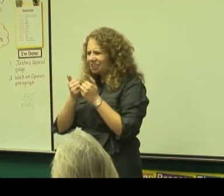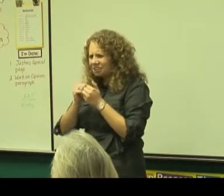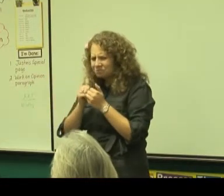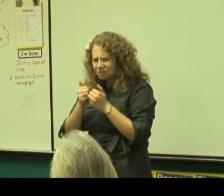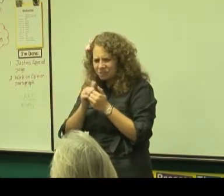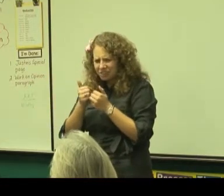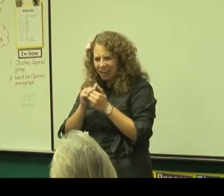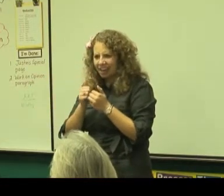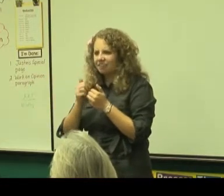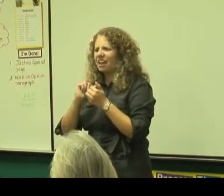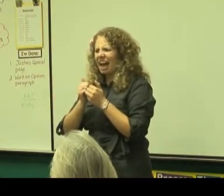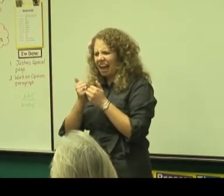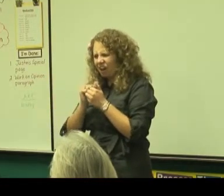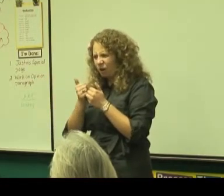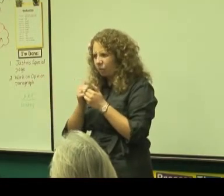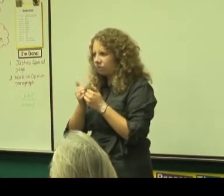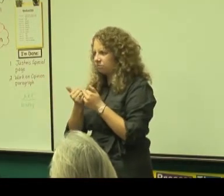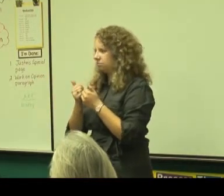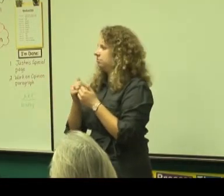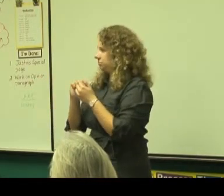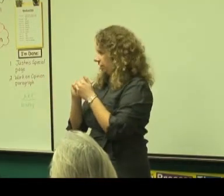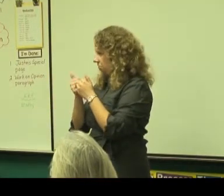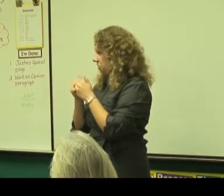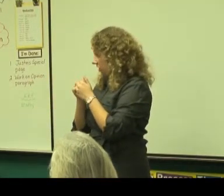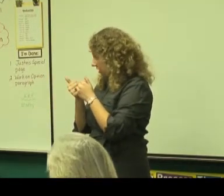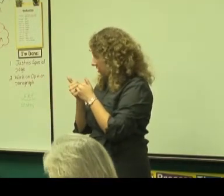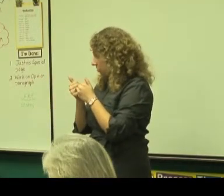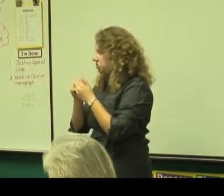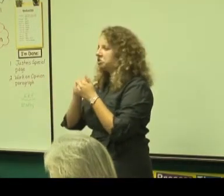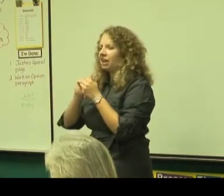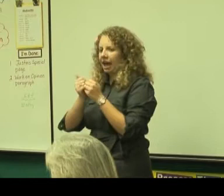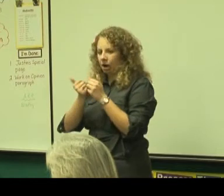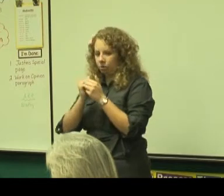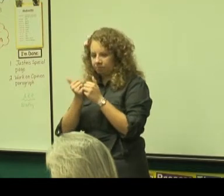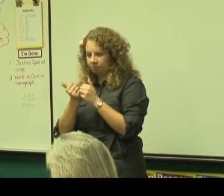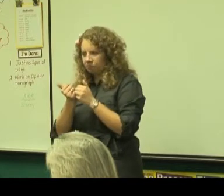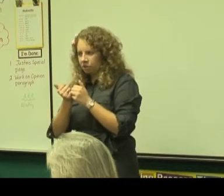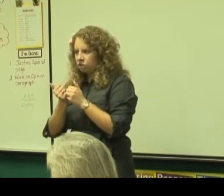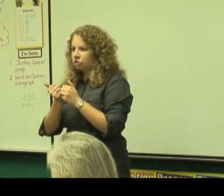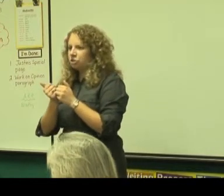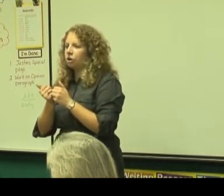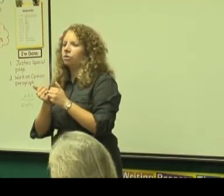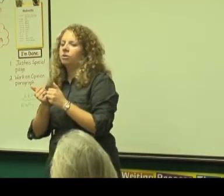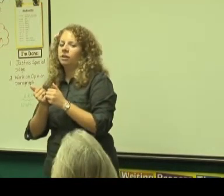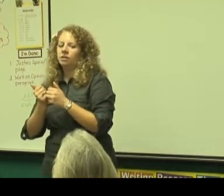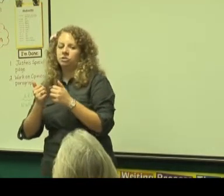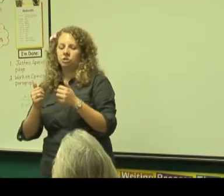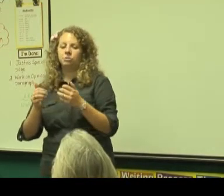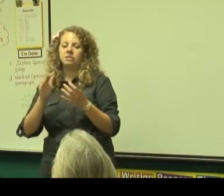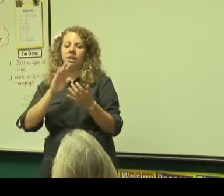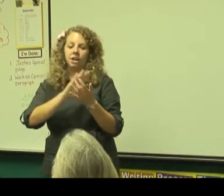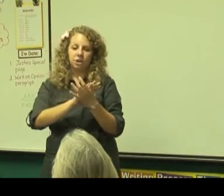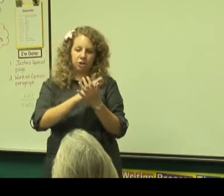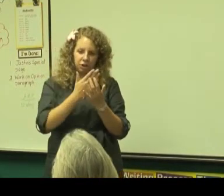do you do that? How? Okay, like you're asking a question, how? So you would say